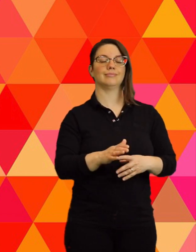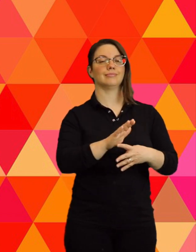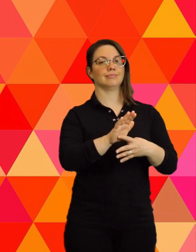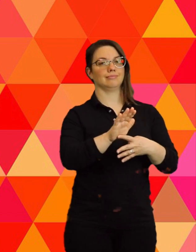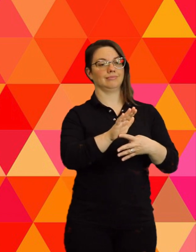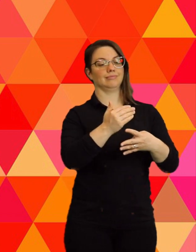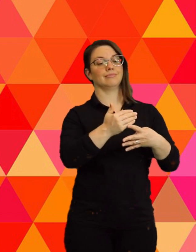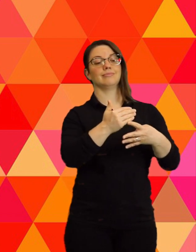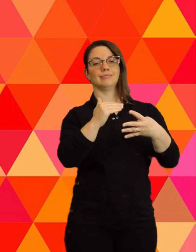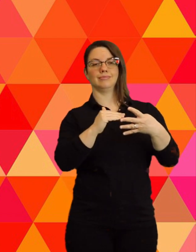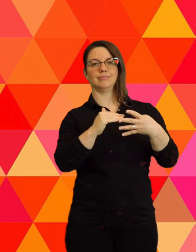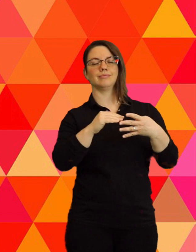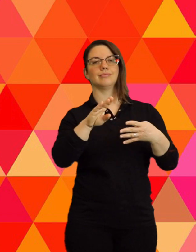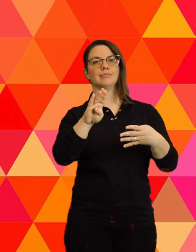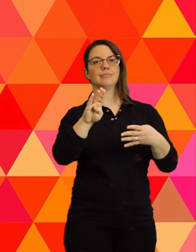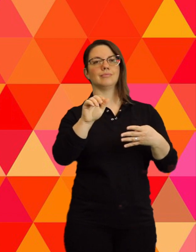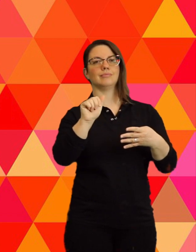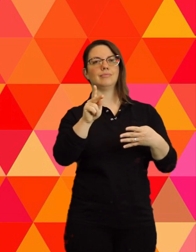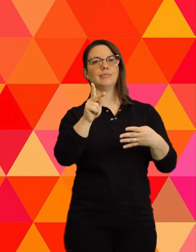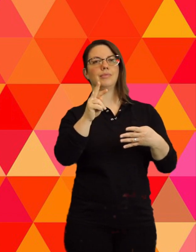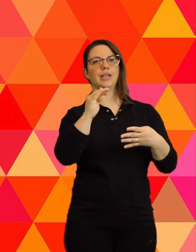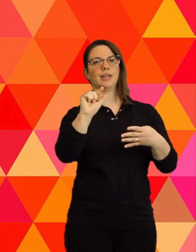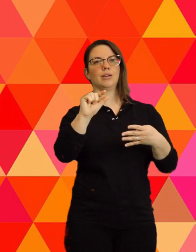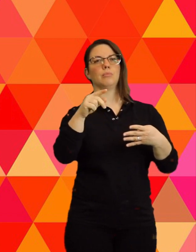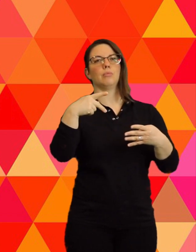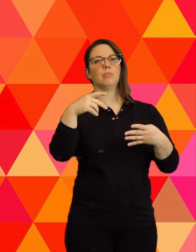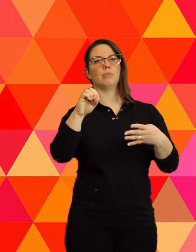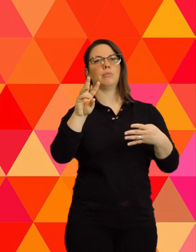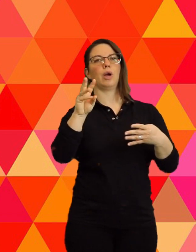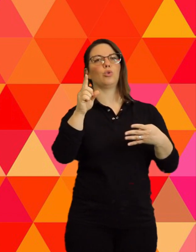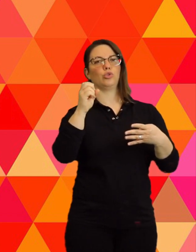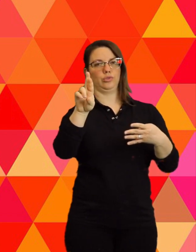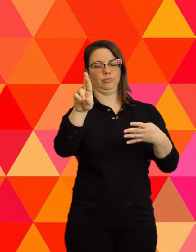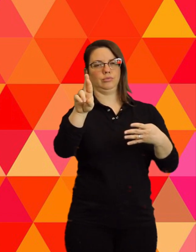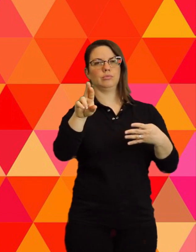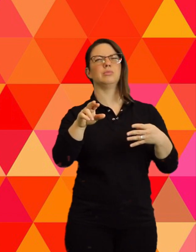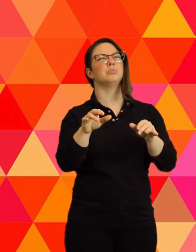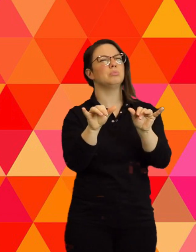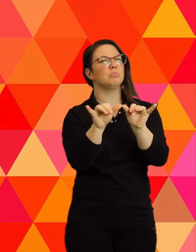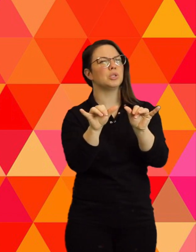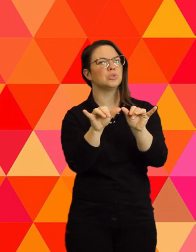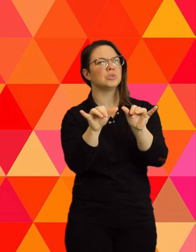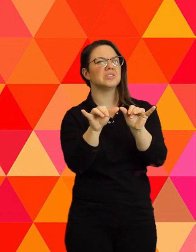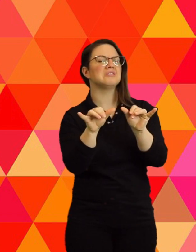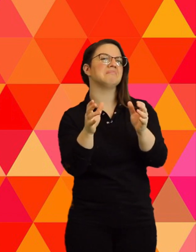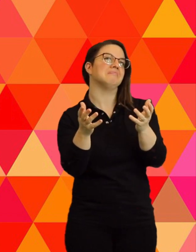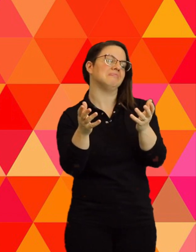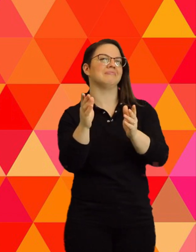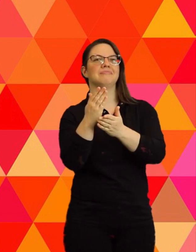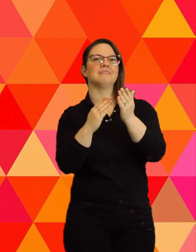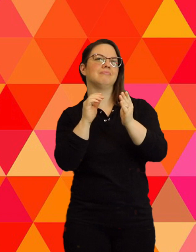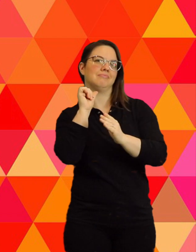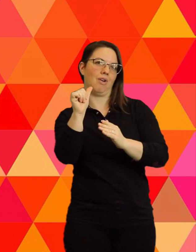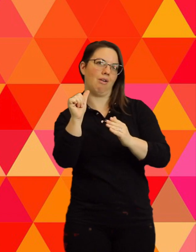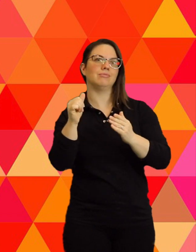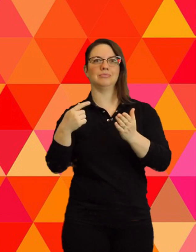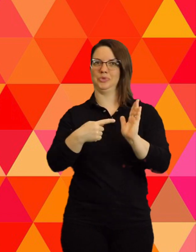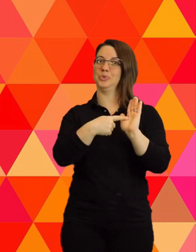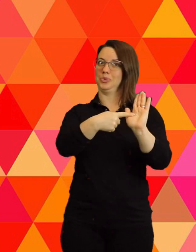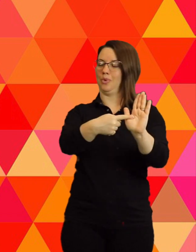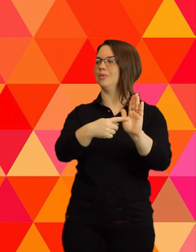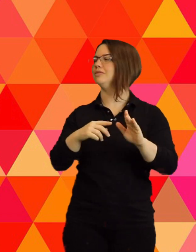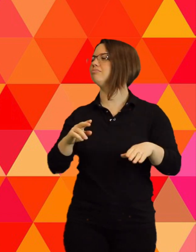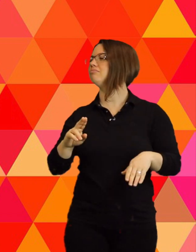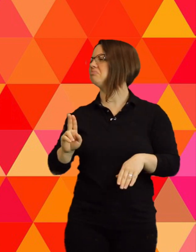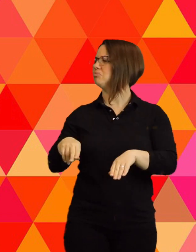this is what I mean when I say people don't really measure. All we're going to do is take a regular sized teaspoon, and we're just